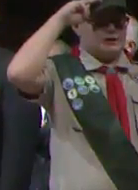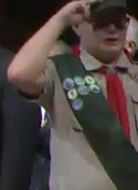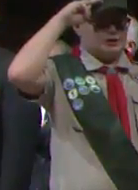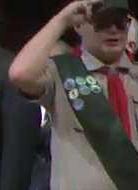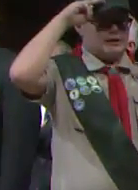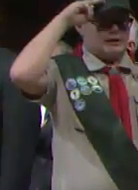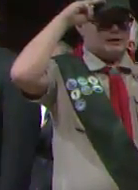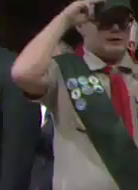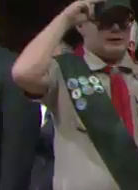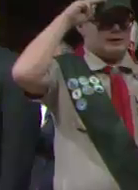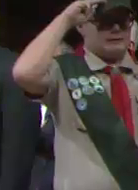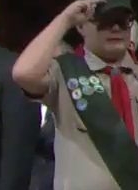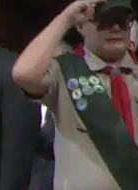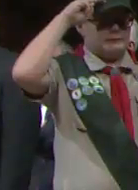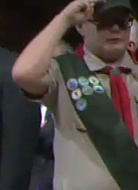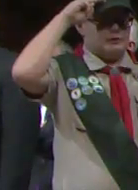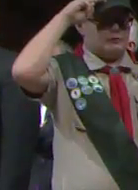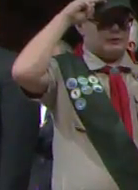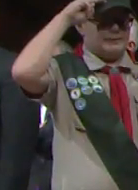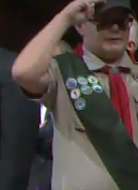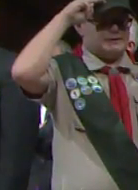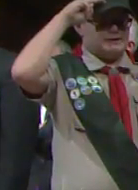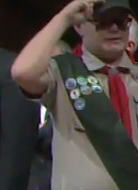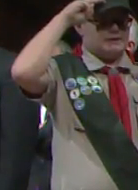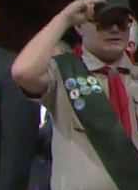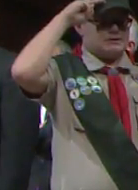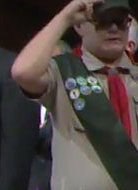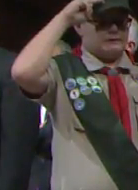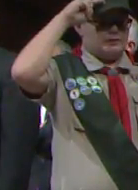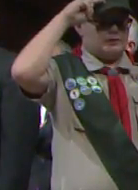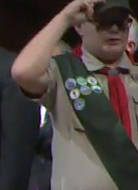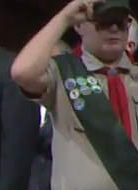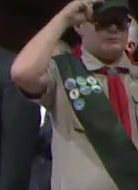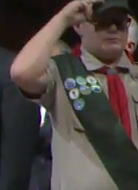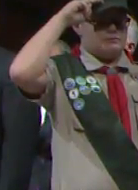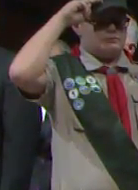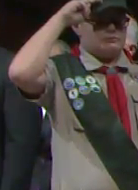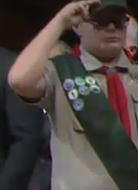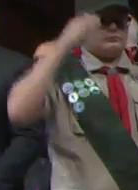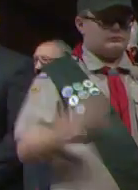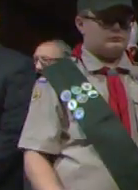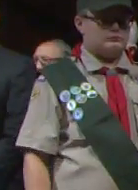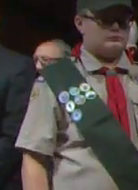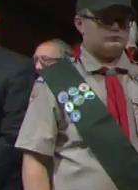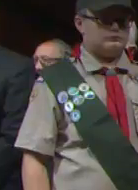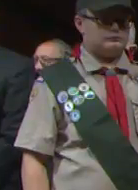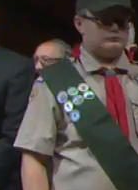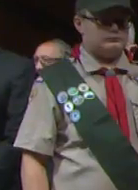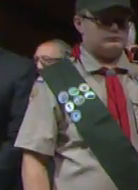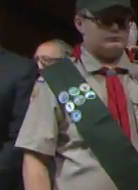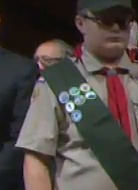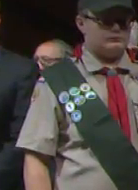nation, under God, indivisible, with liberty and justice for all.